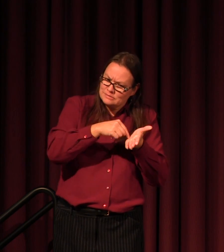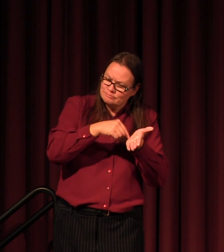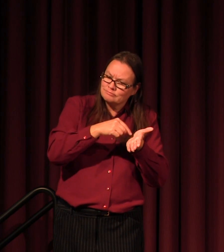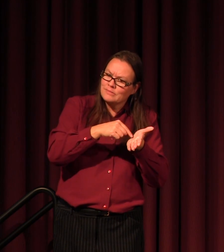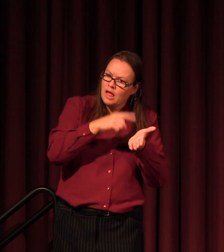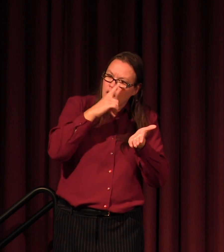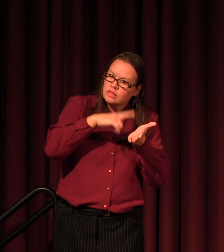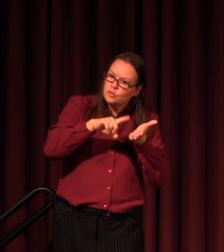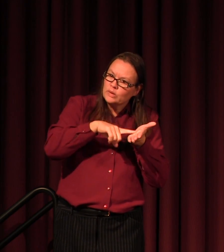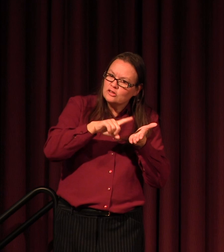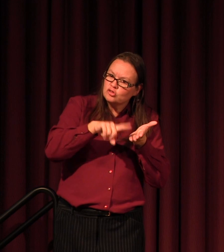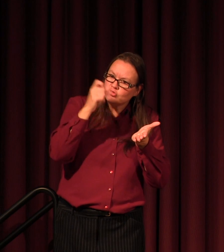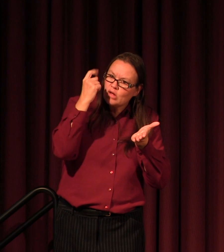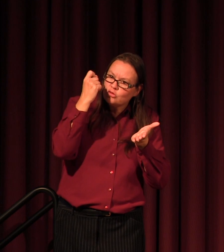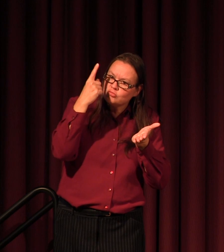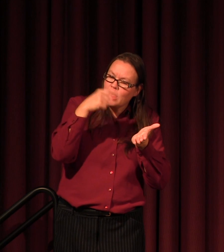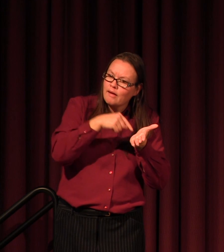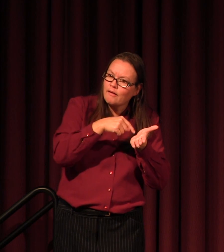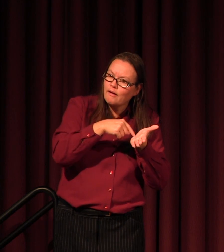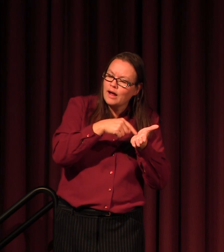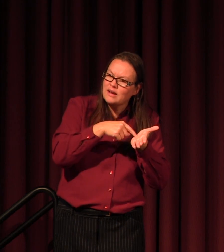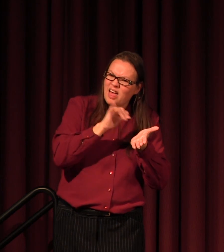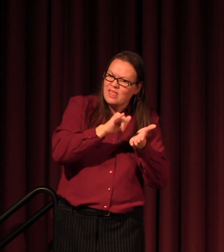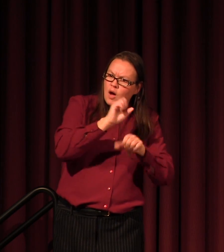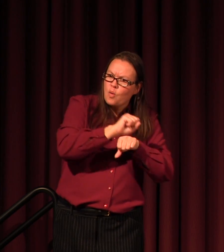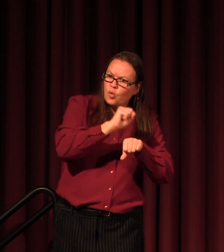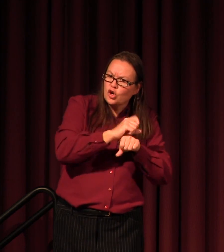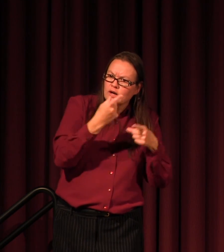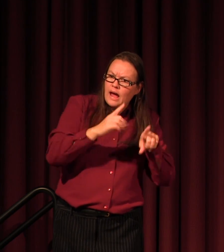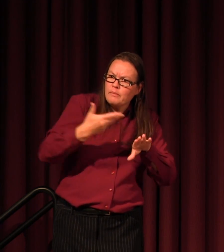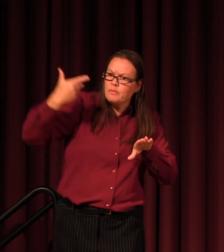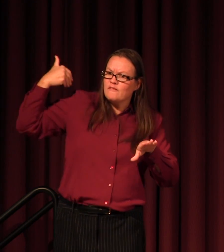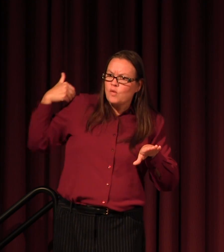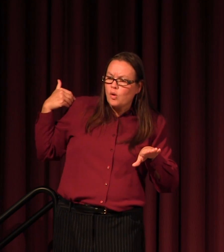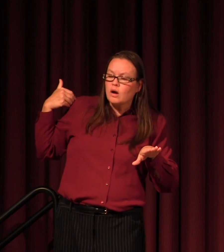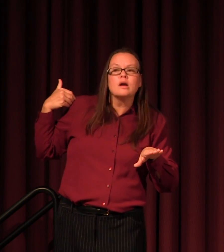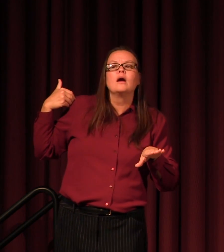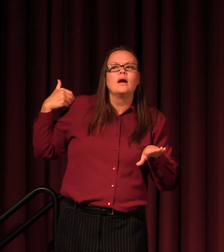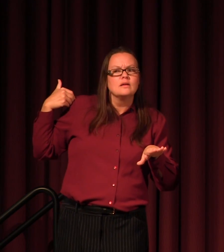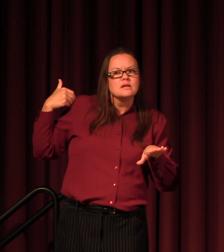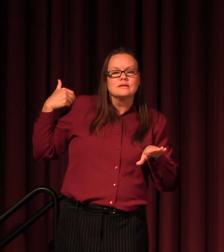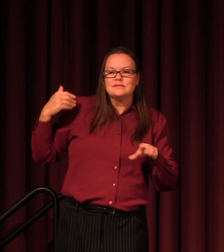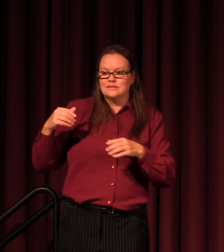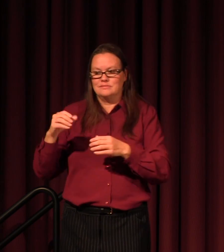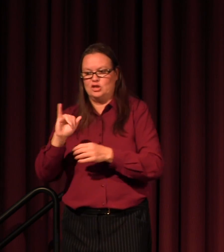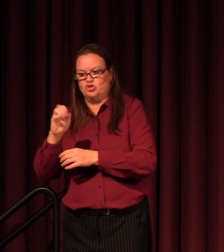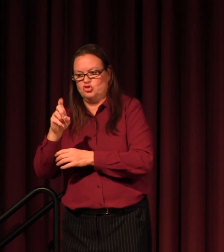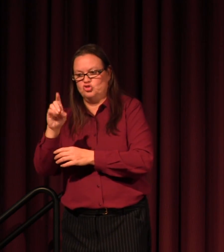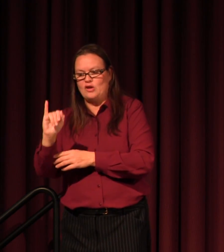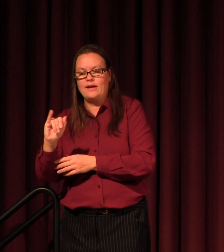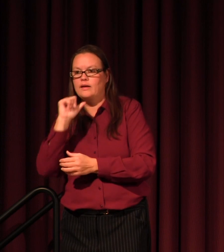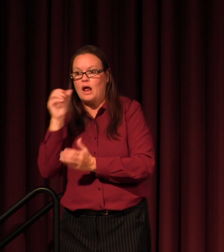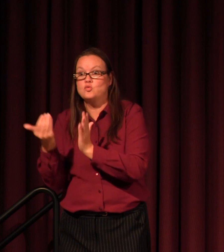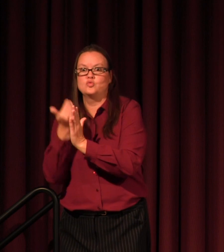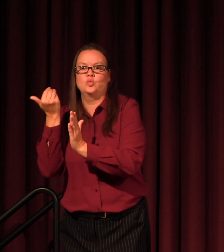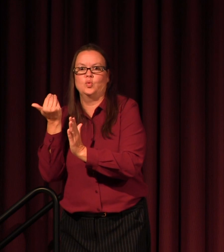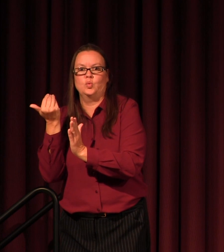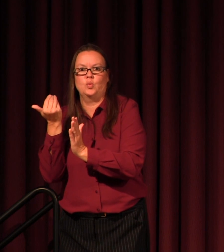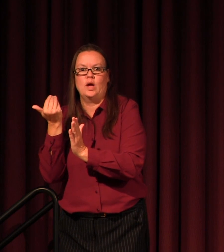of people are not just getting in a room, coming up with ideas of what to make, how to make a